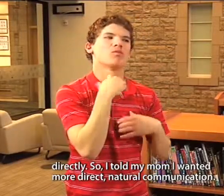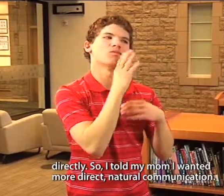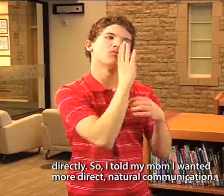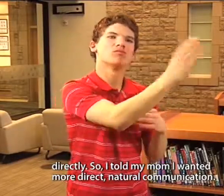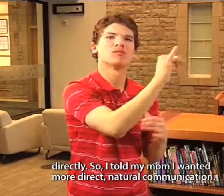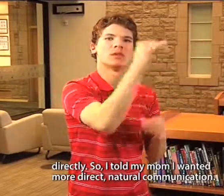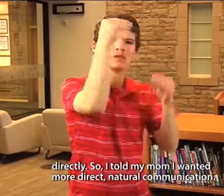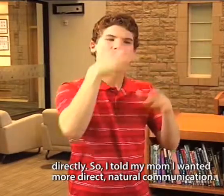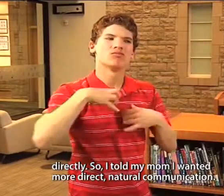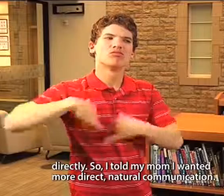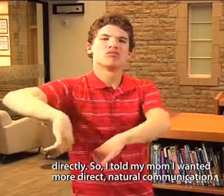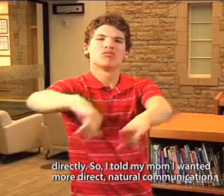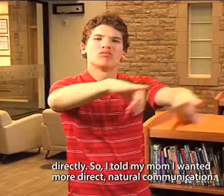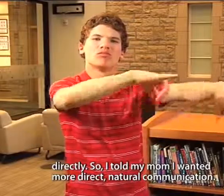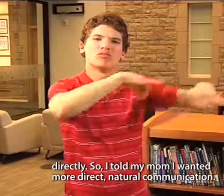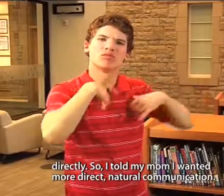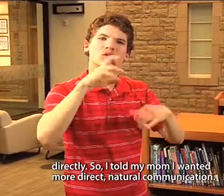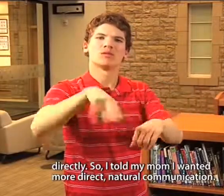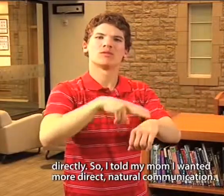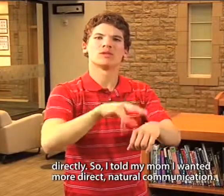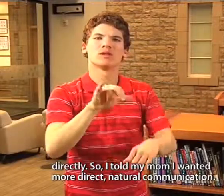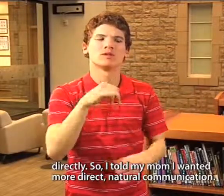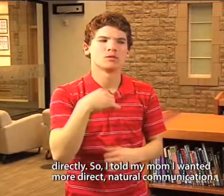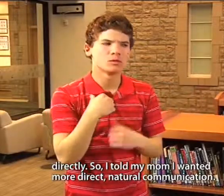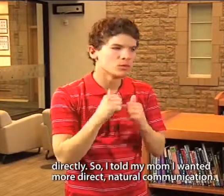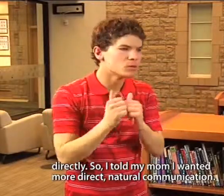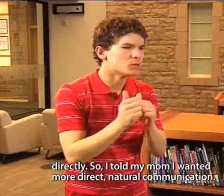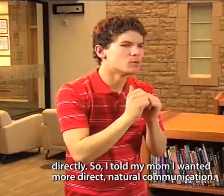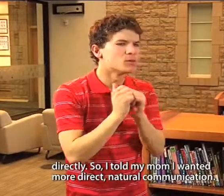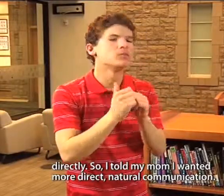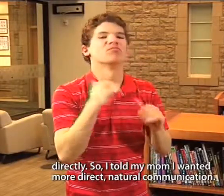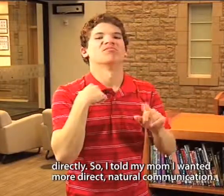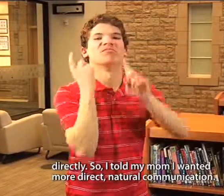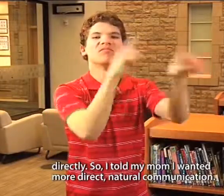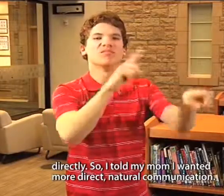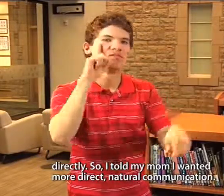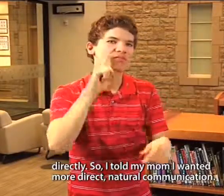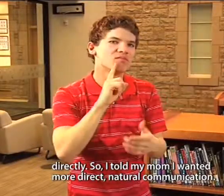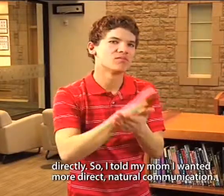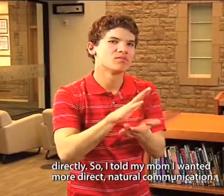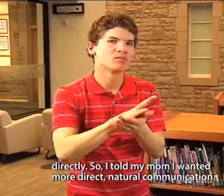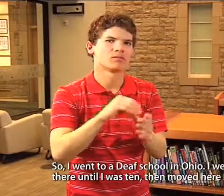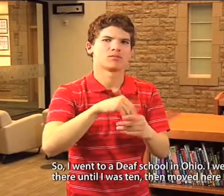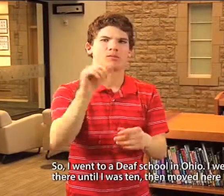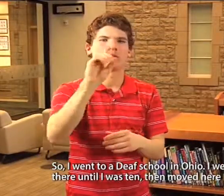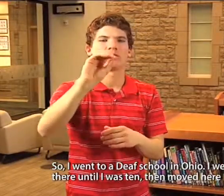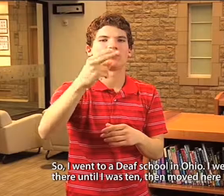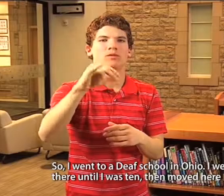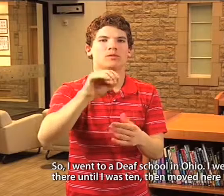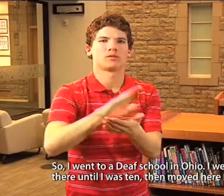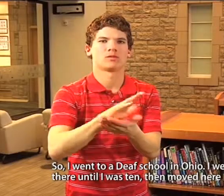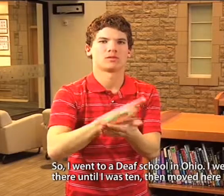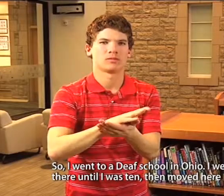So I told my mom I wanted more direct, natural communication. So I went to a deaf school in